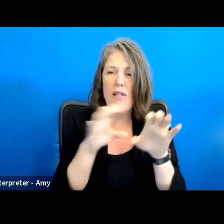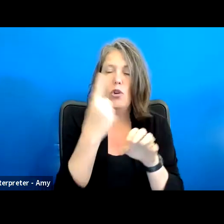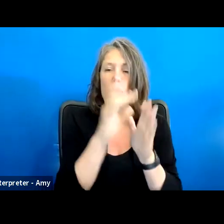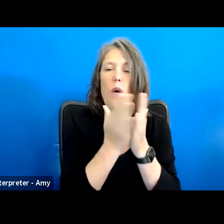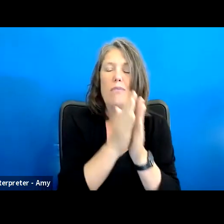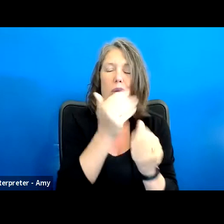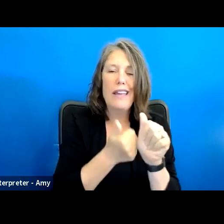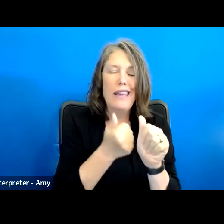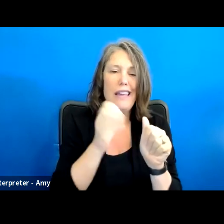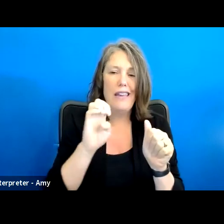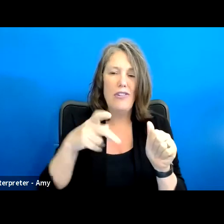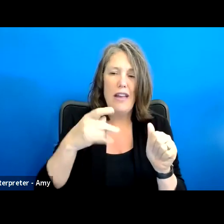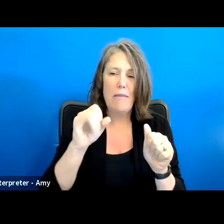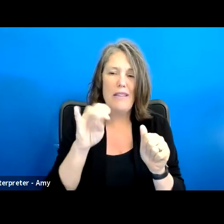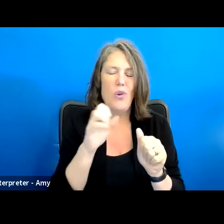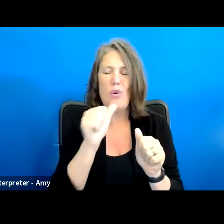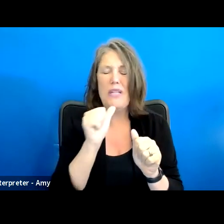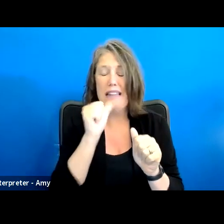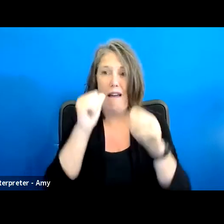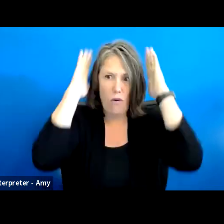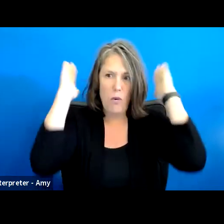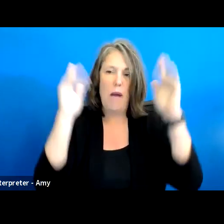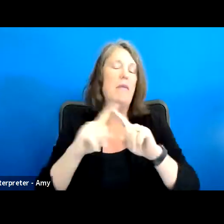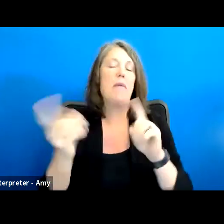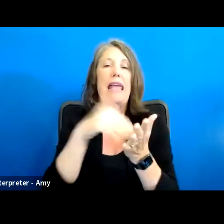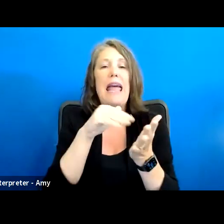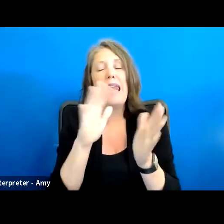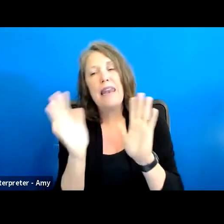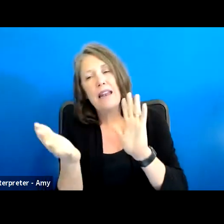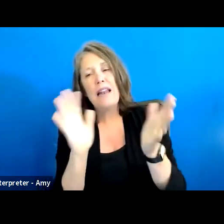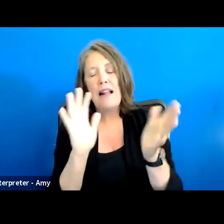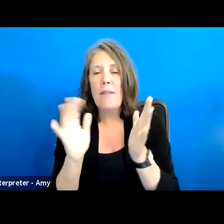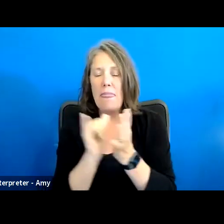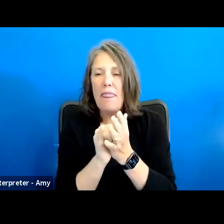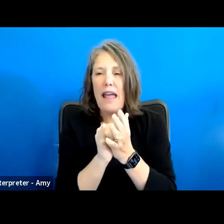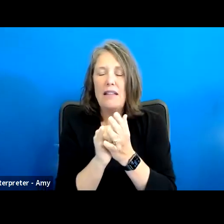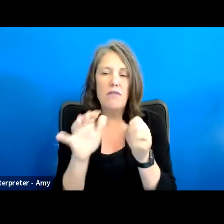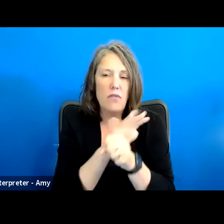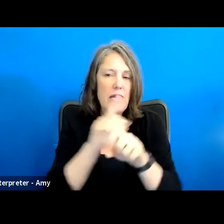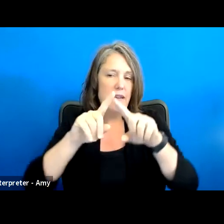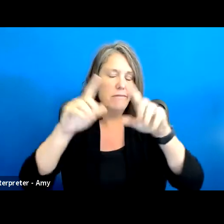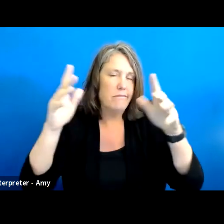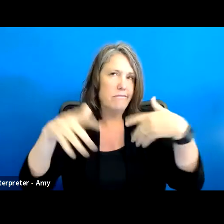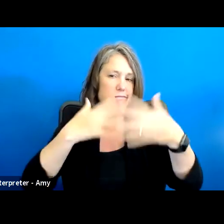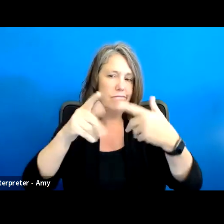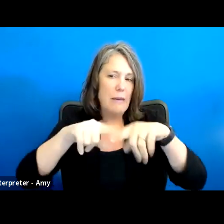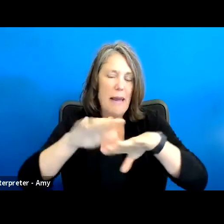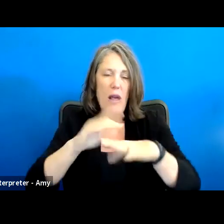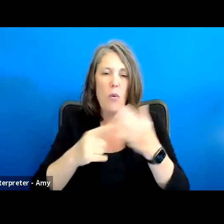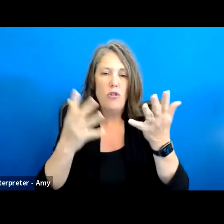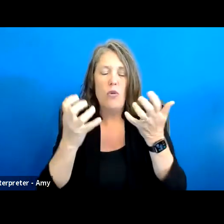episode, so it's not overwhelming, but again, that's fully dependent on what you would like to